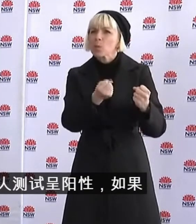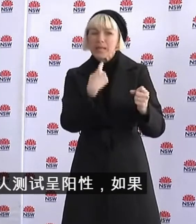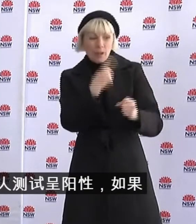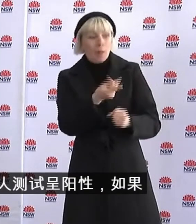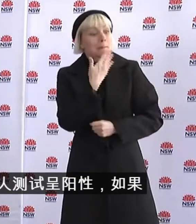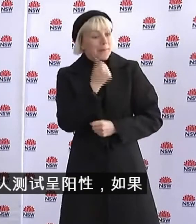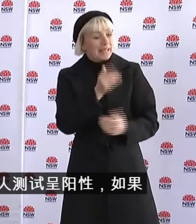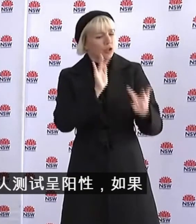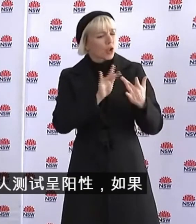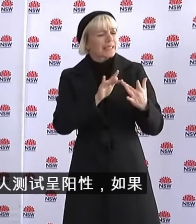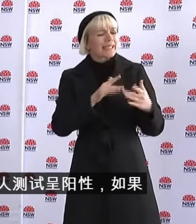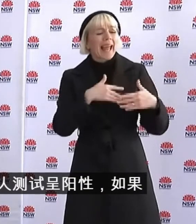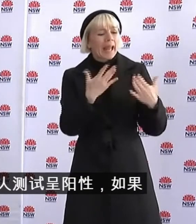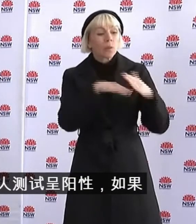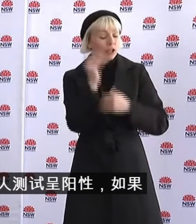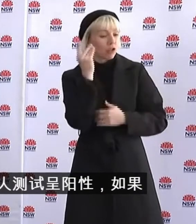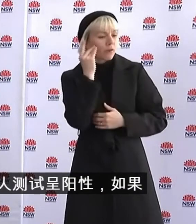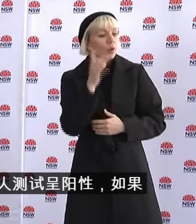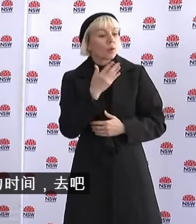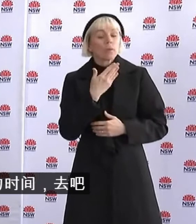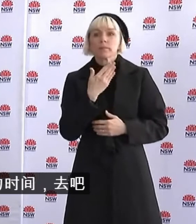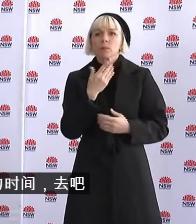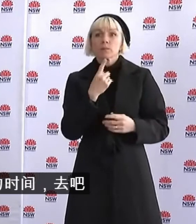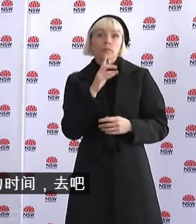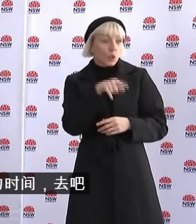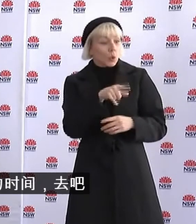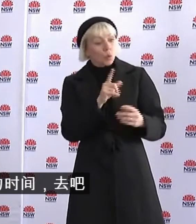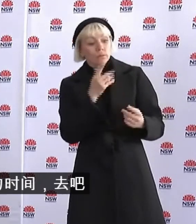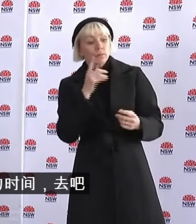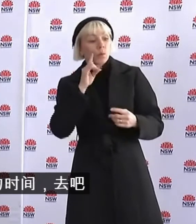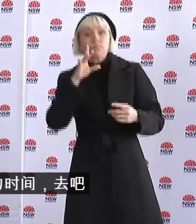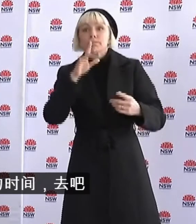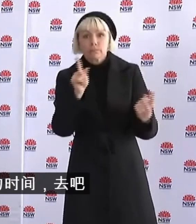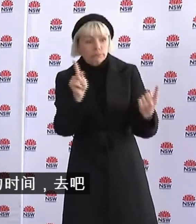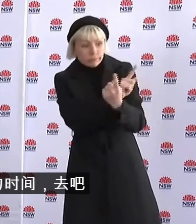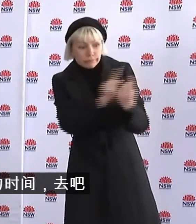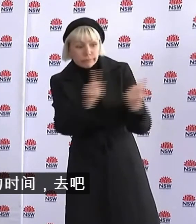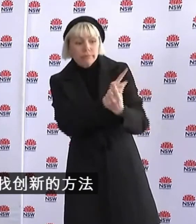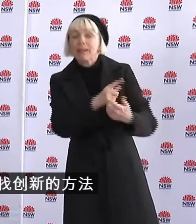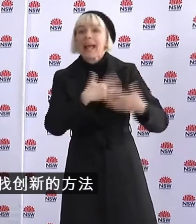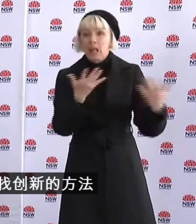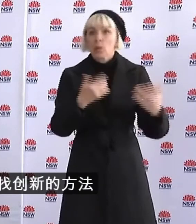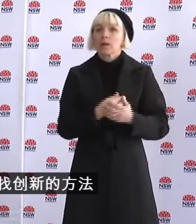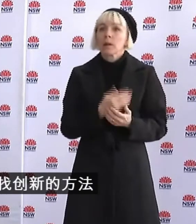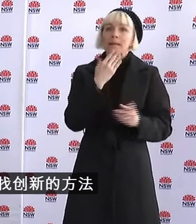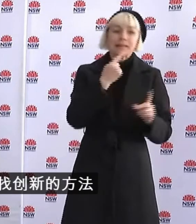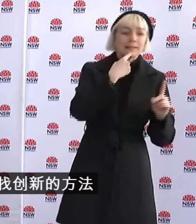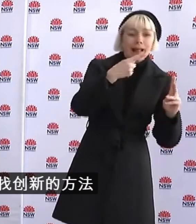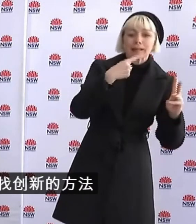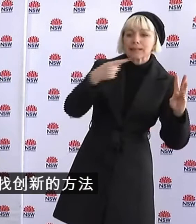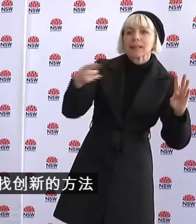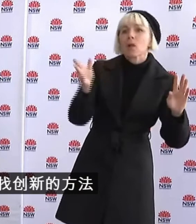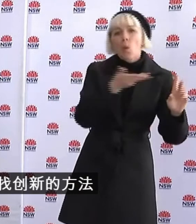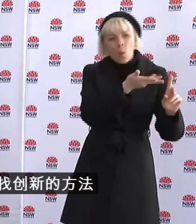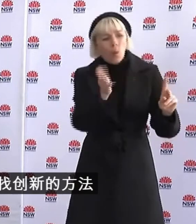alert them quickly to say someone you know has tested positive. If you've been in touch with them for a particular period of time, go and get tested. So Health